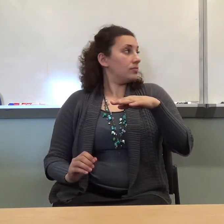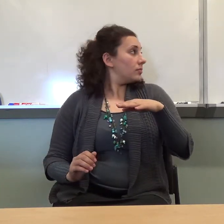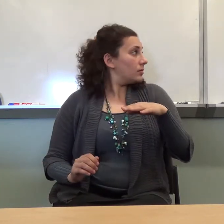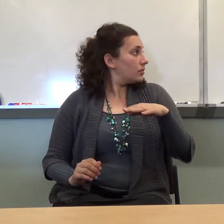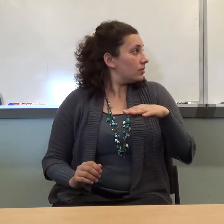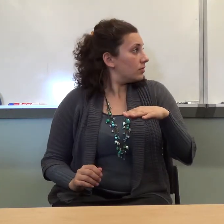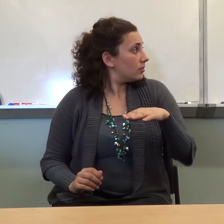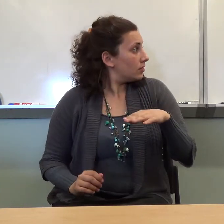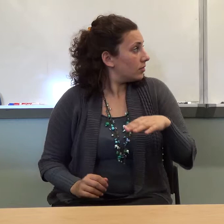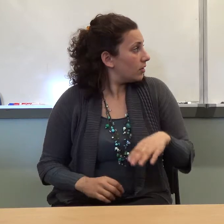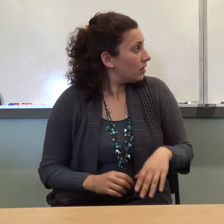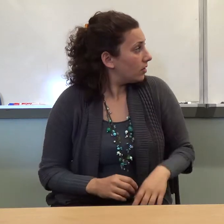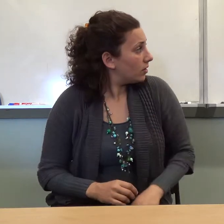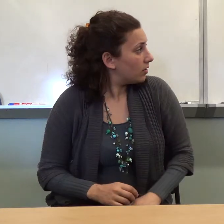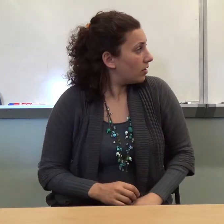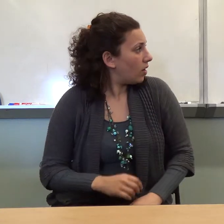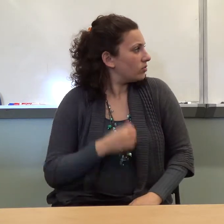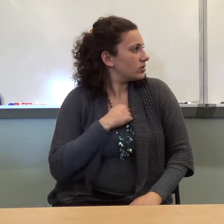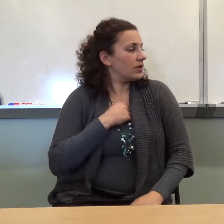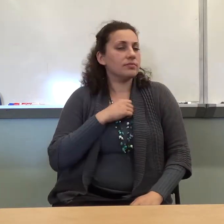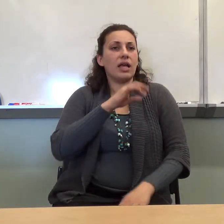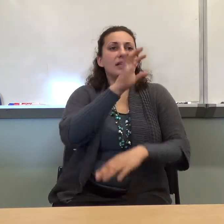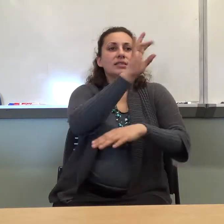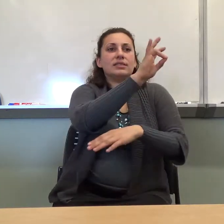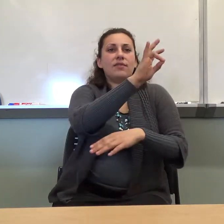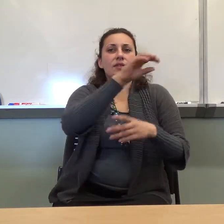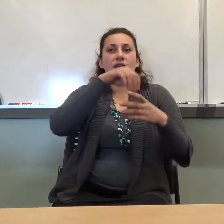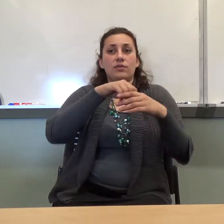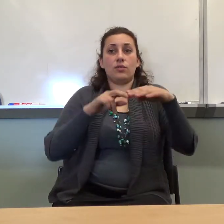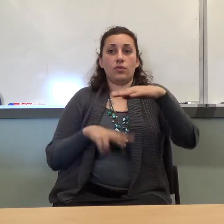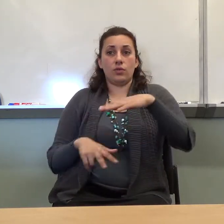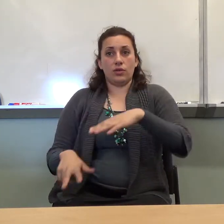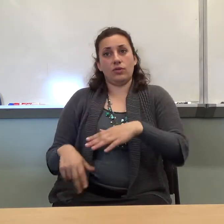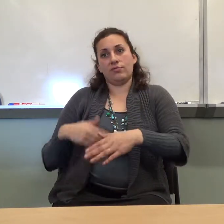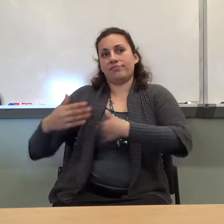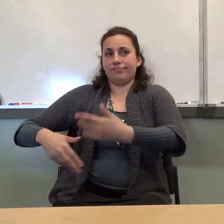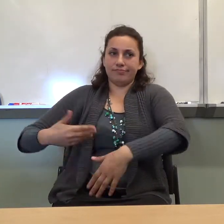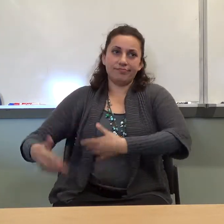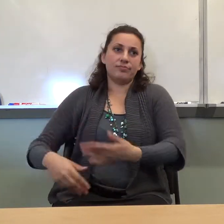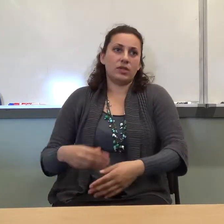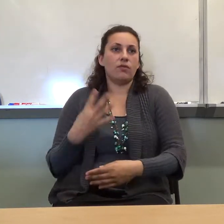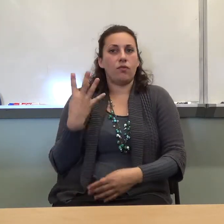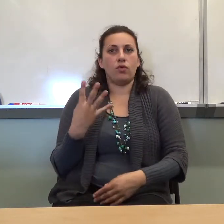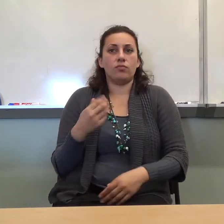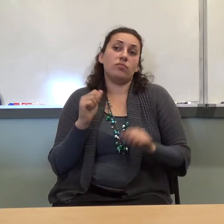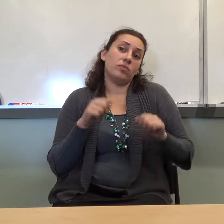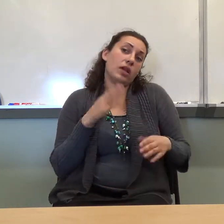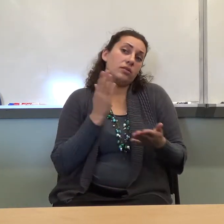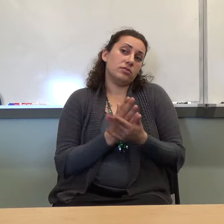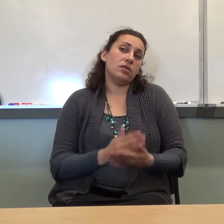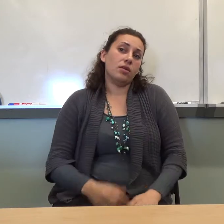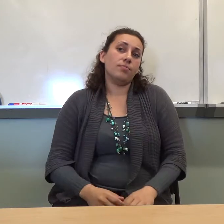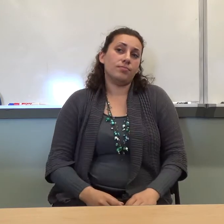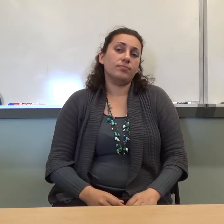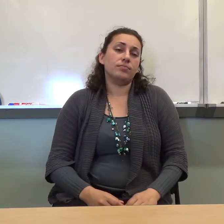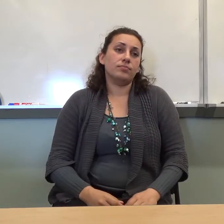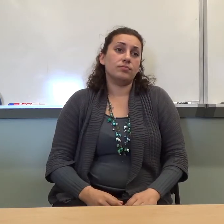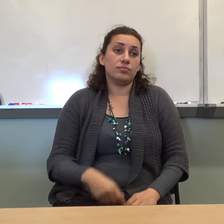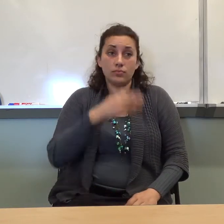uh-huh. Yeah. Okay, 7 into 33. 4. Okay, we can stop there, because we're rounding.